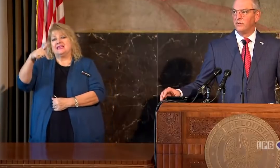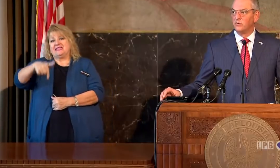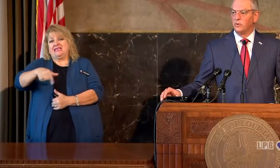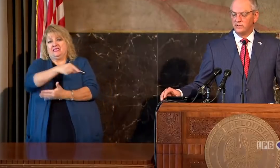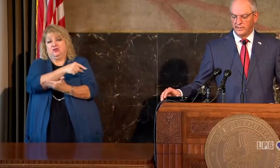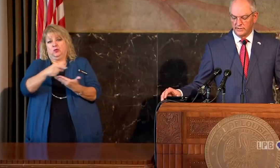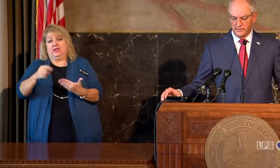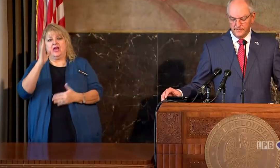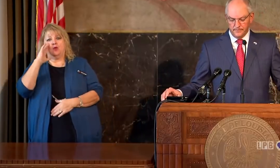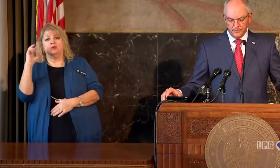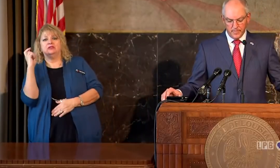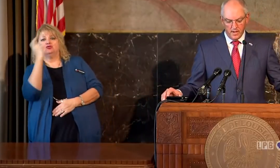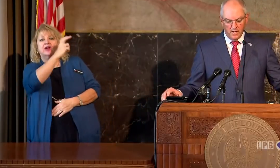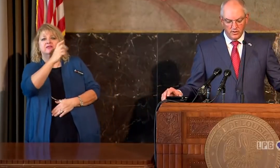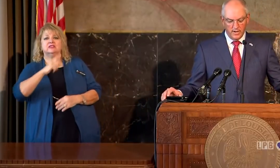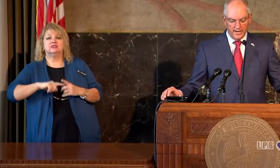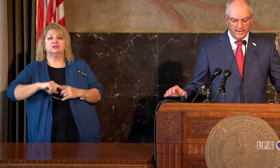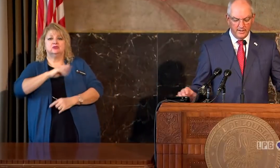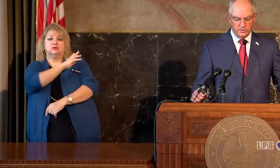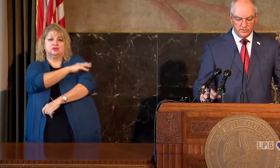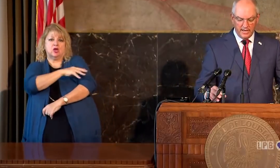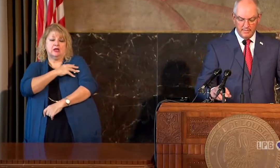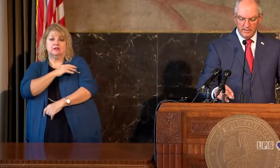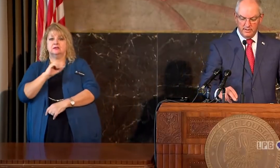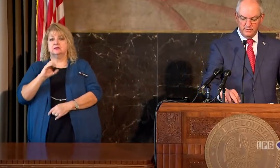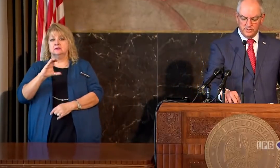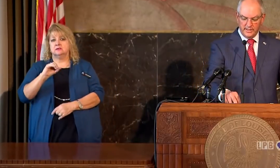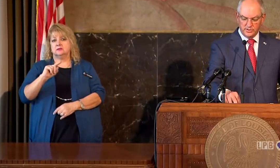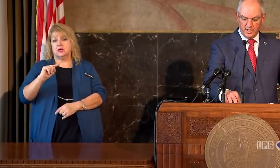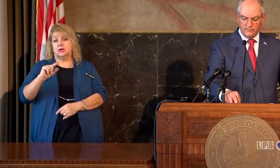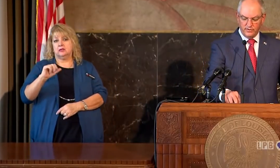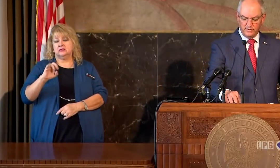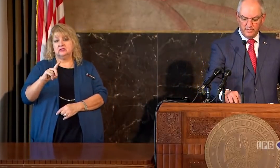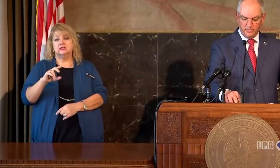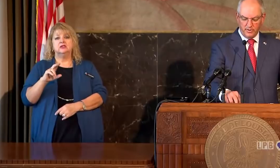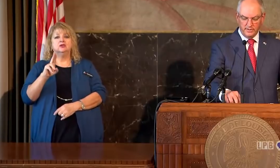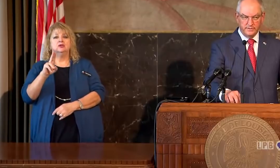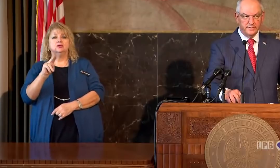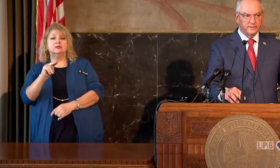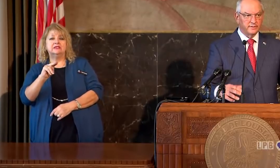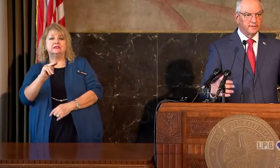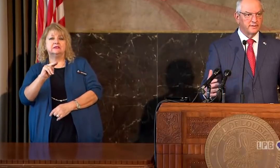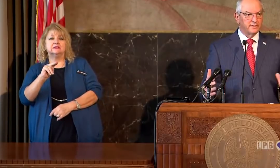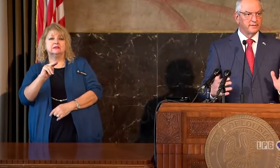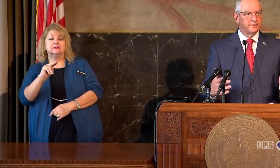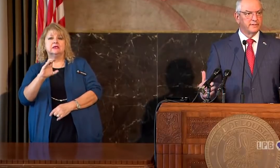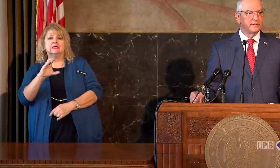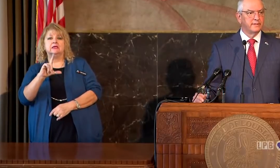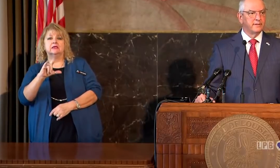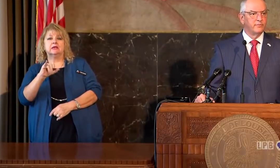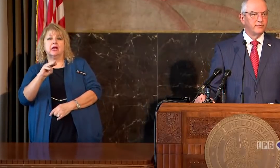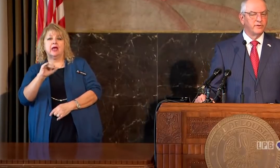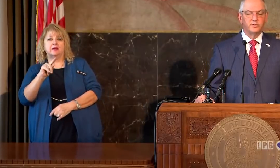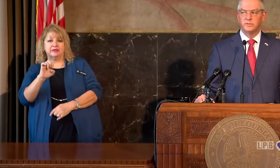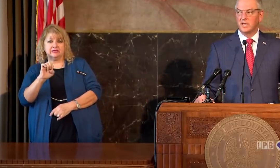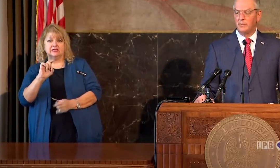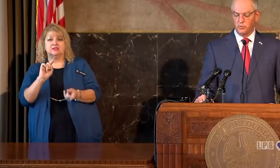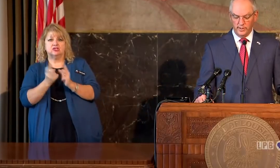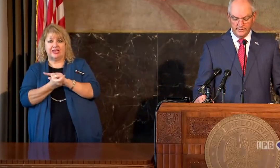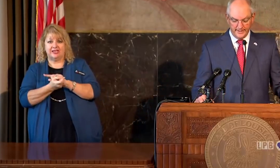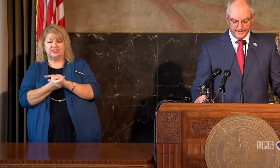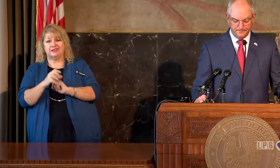Scotland for the 26th United Nations Climate Change Conference of the Parties. It's referred